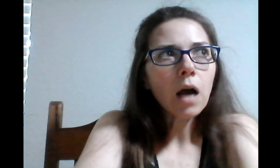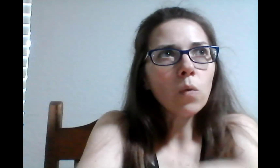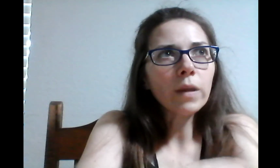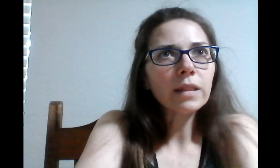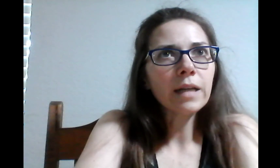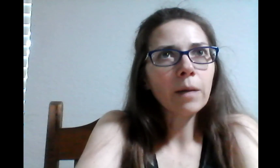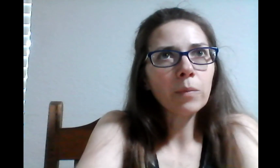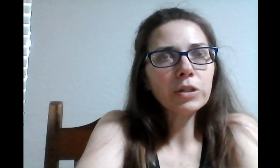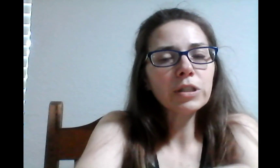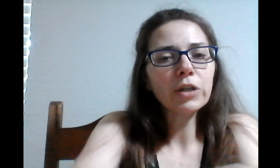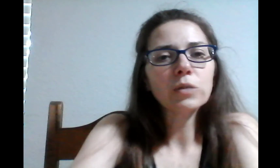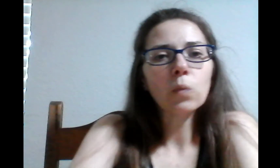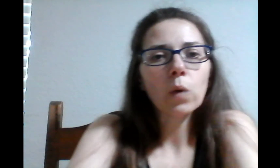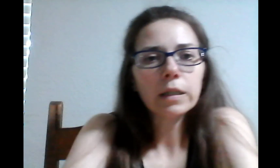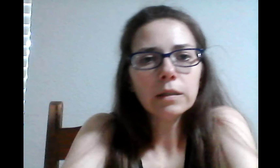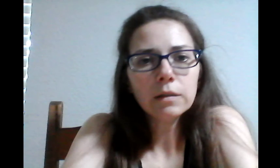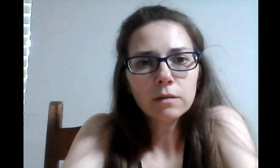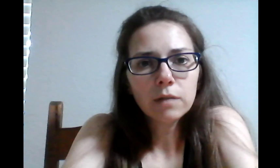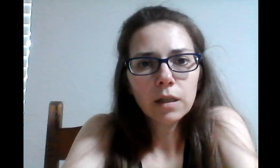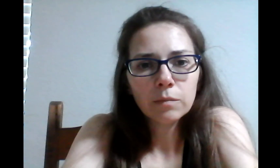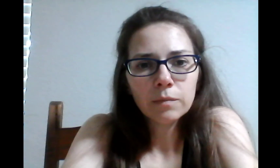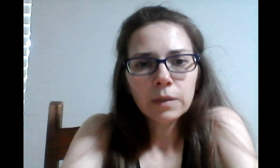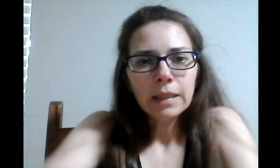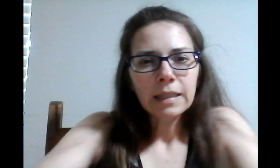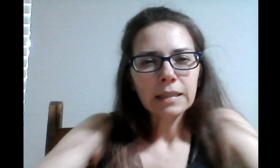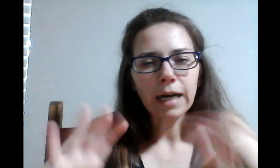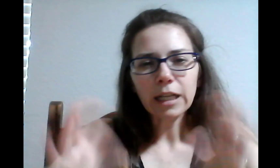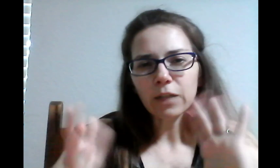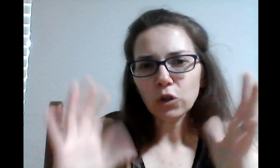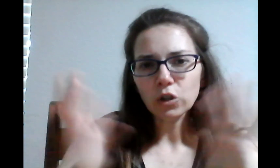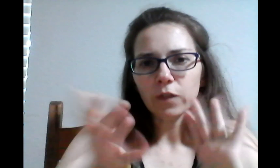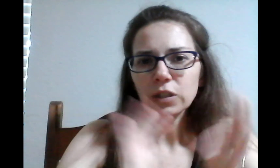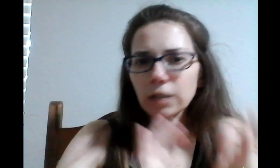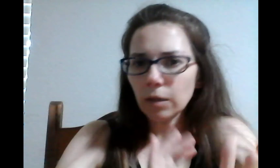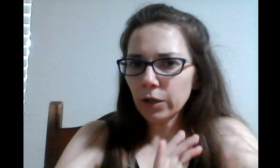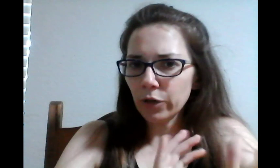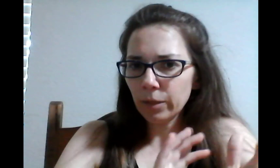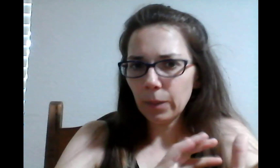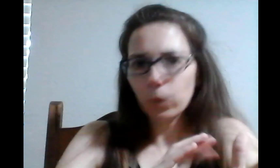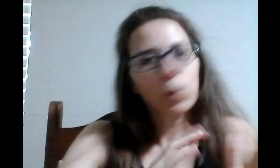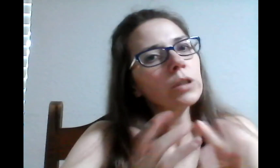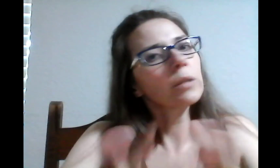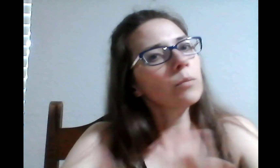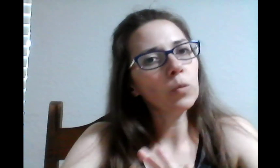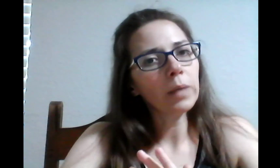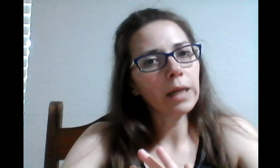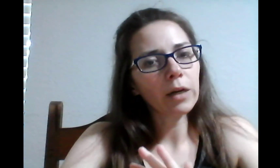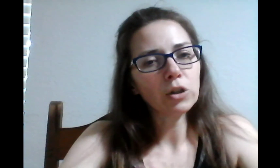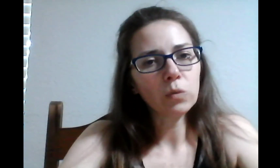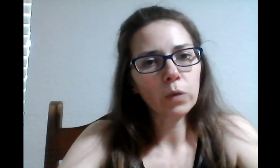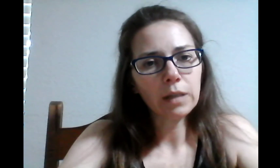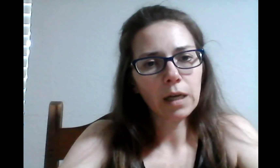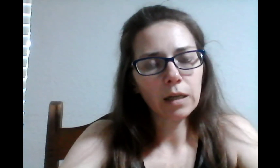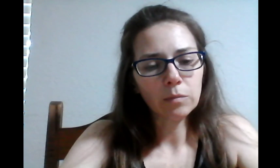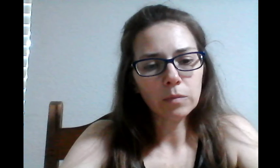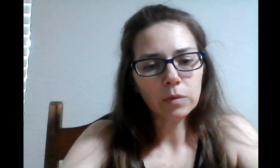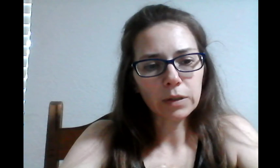With the numbers, there is one kind of confusing for some hearing people or some new beginners with